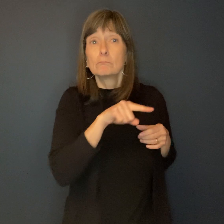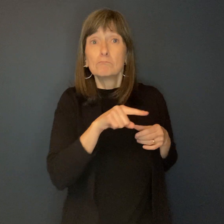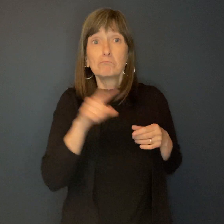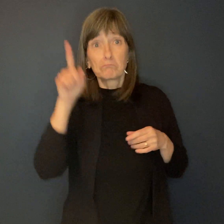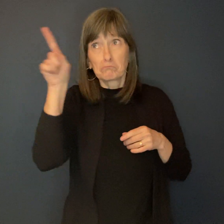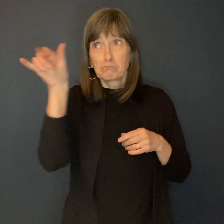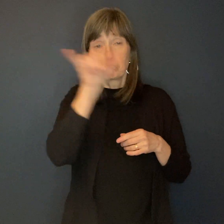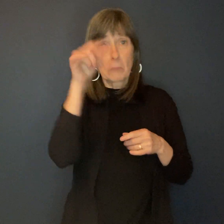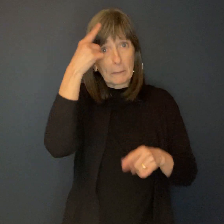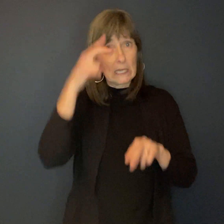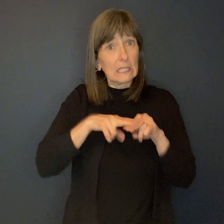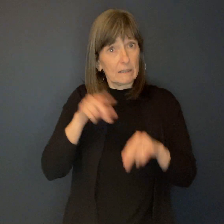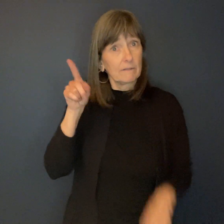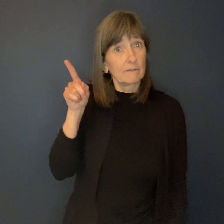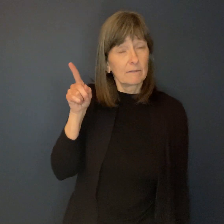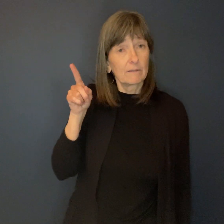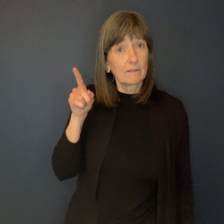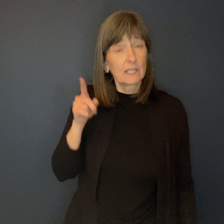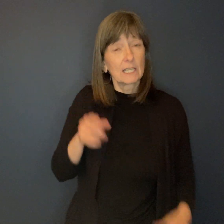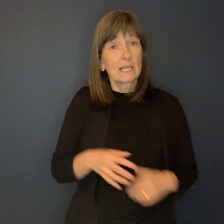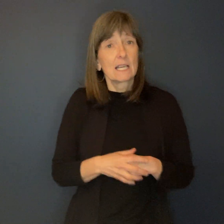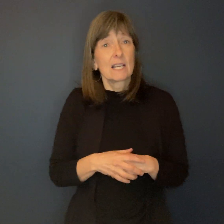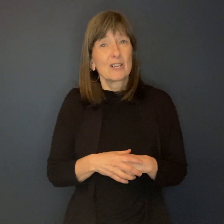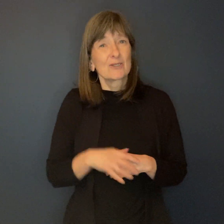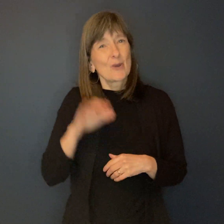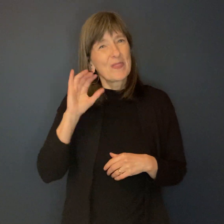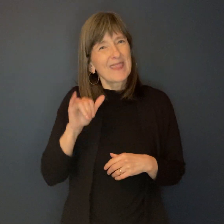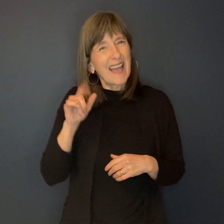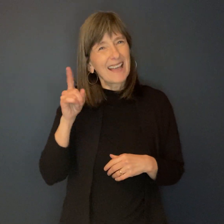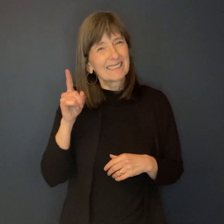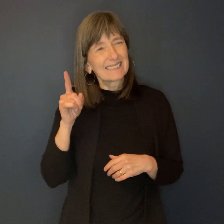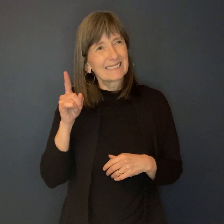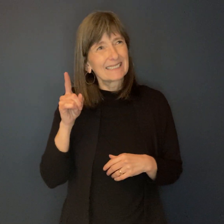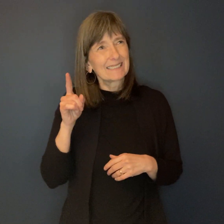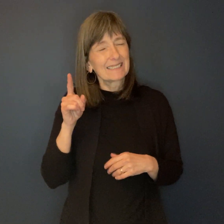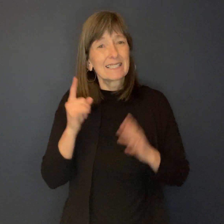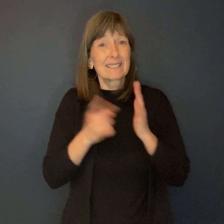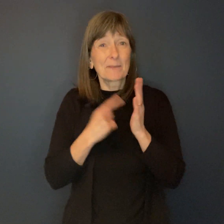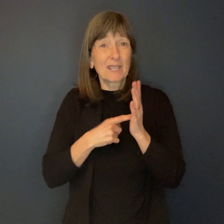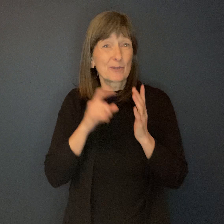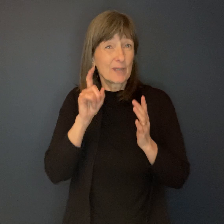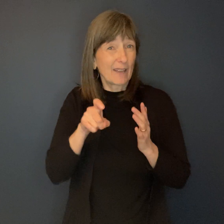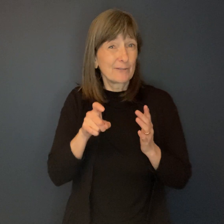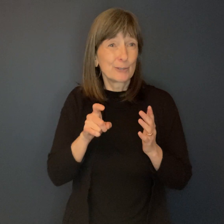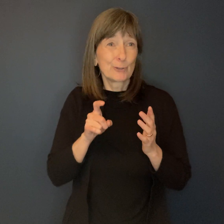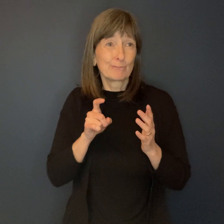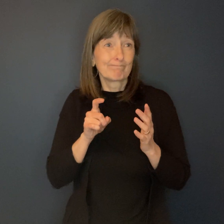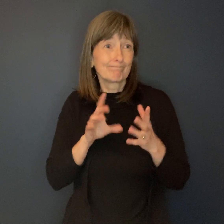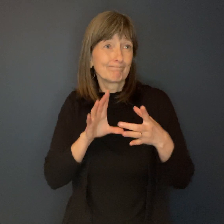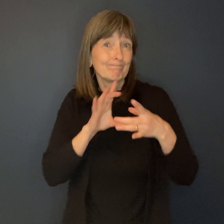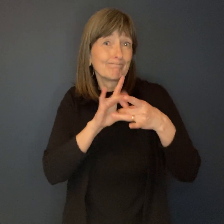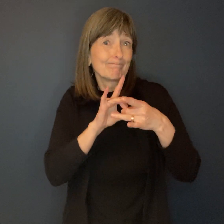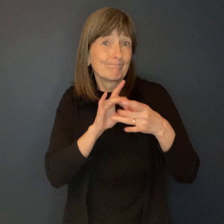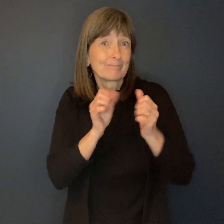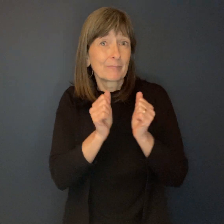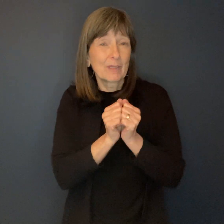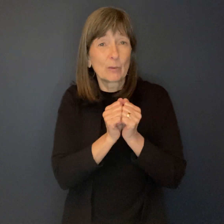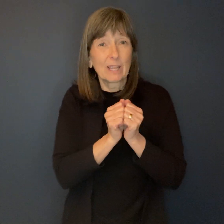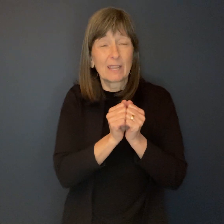extent, making some of those unusual marriages to, for instance, lending institutes and stuff like